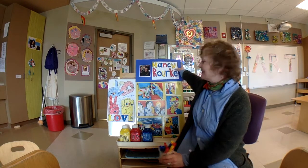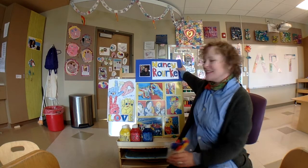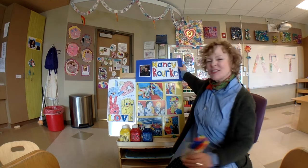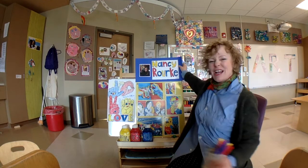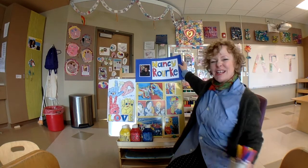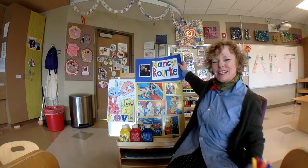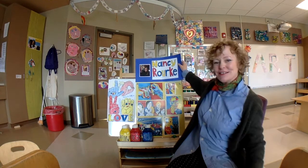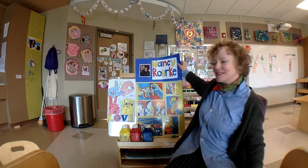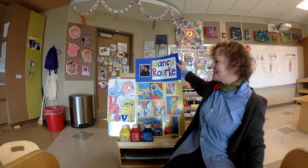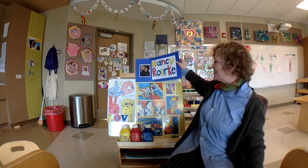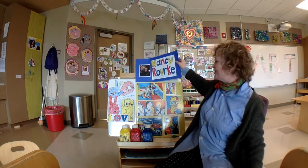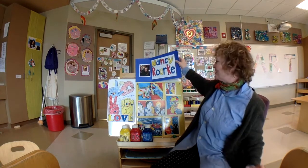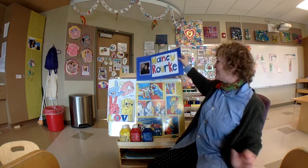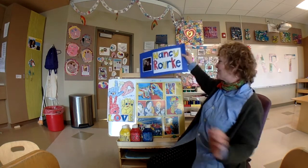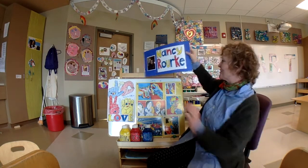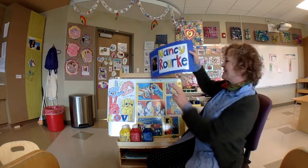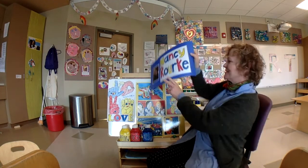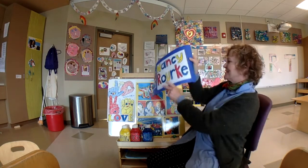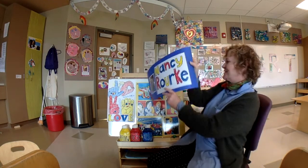Let's say hi to Nancy. Let's get her a little closer.